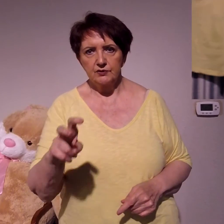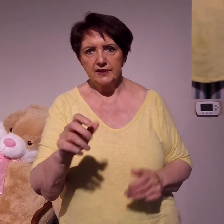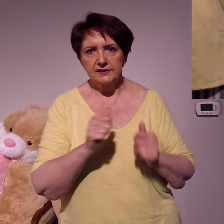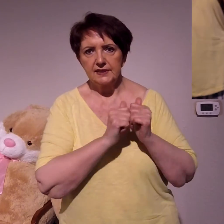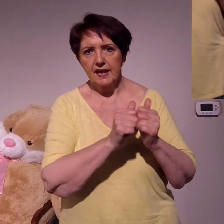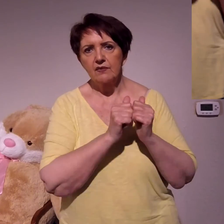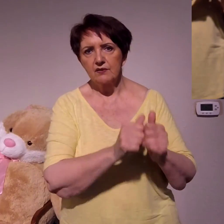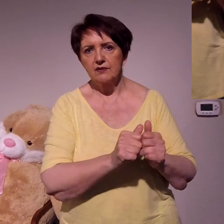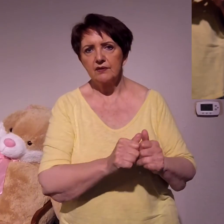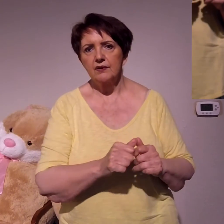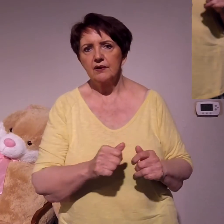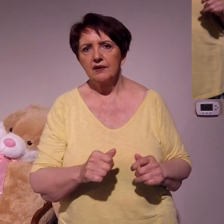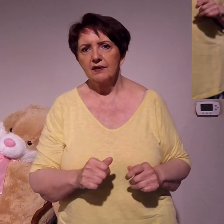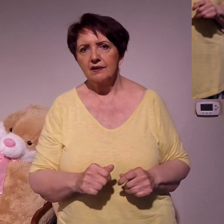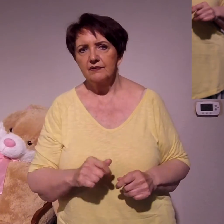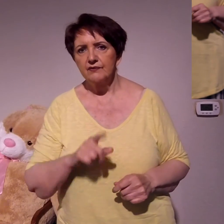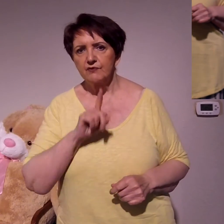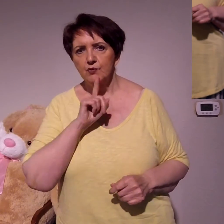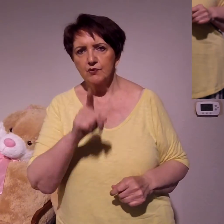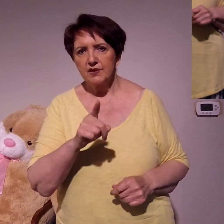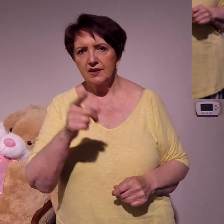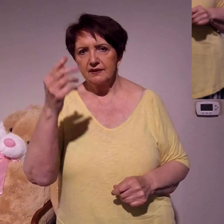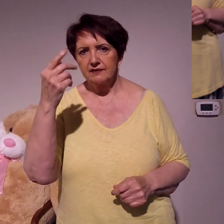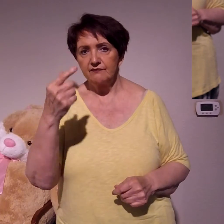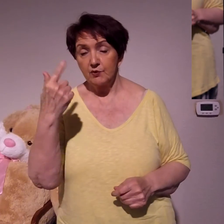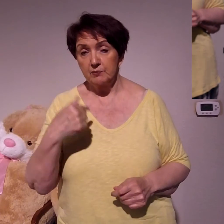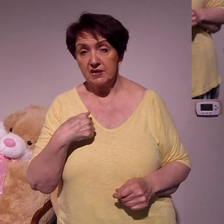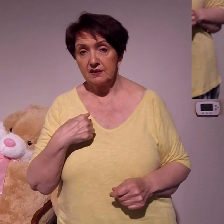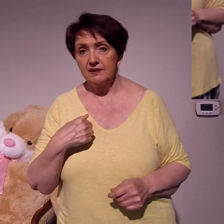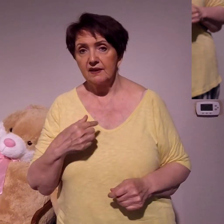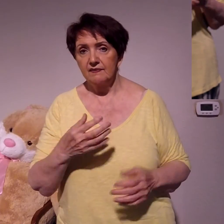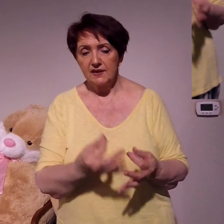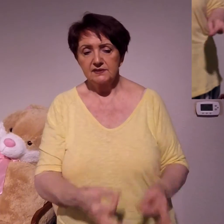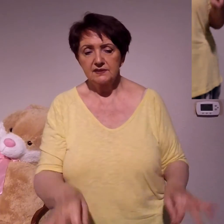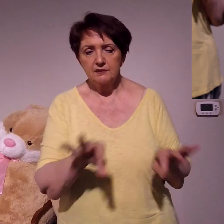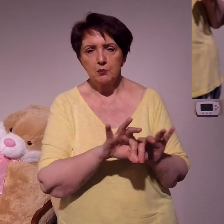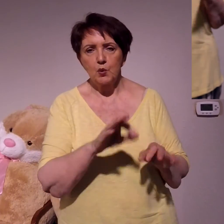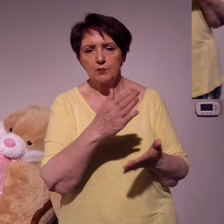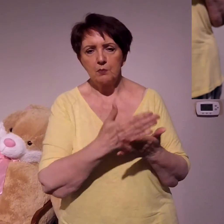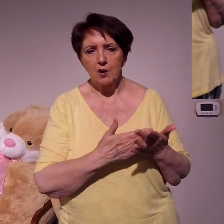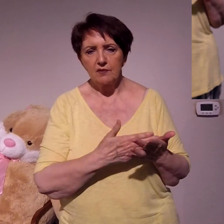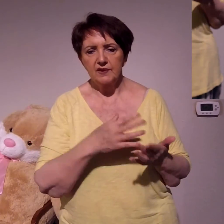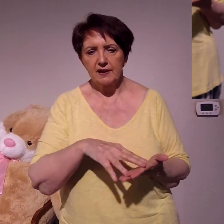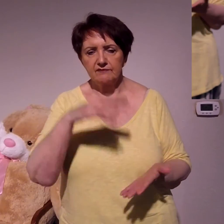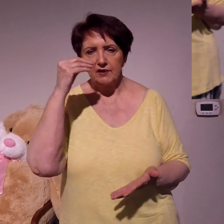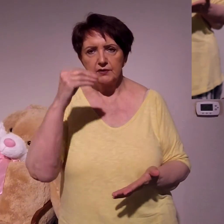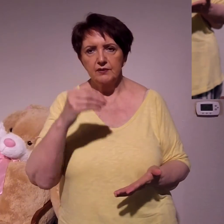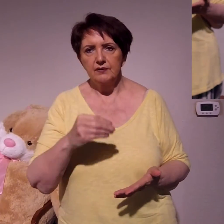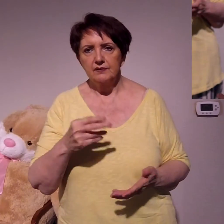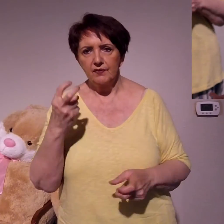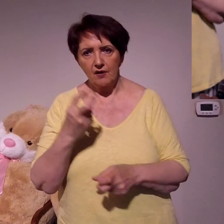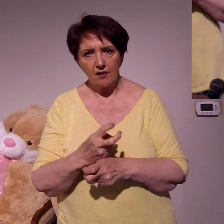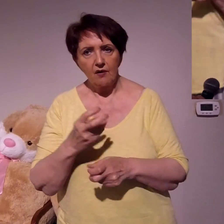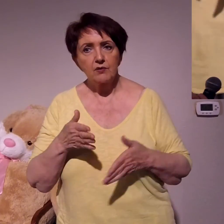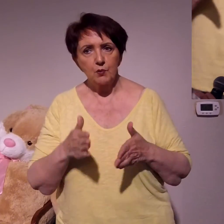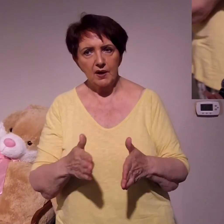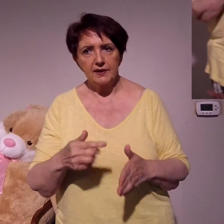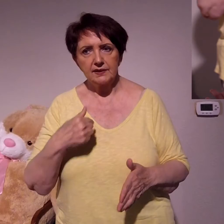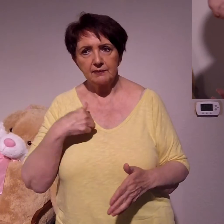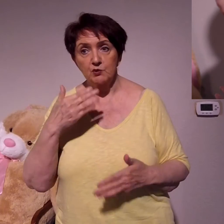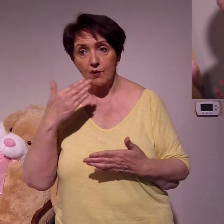Okay, we'll get another mic right here. Hello. There we go. All everybody. right. Just would like to ask you guys to speak to the